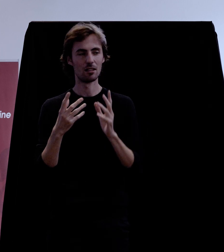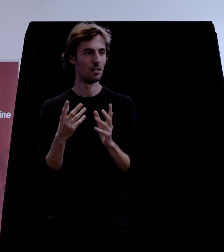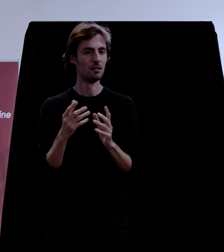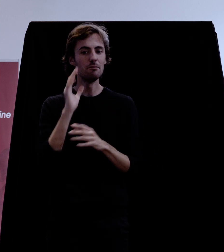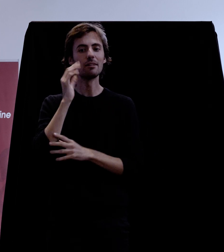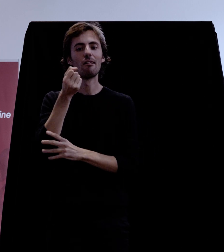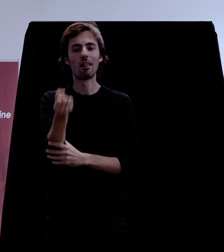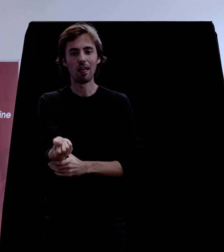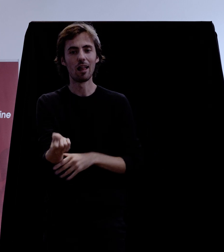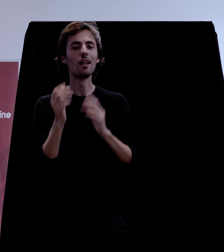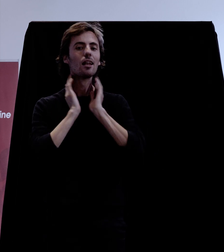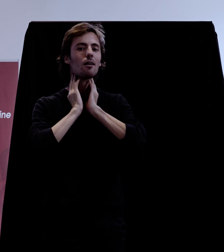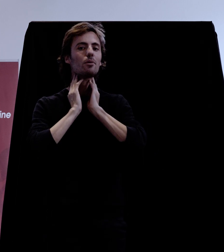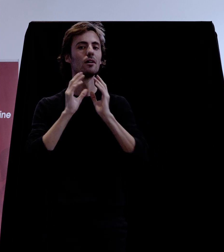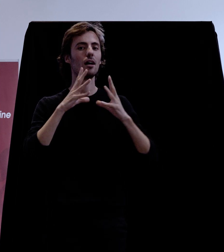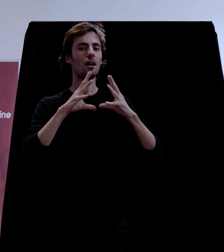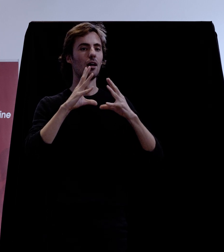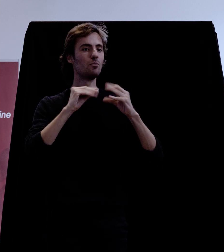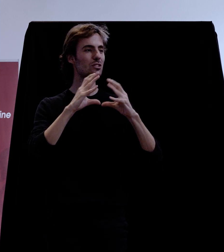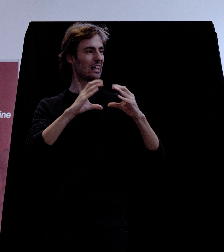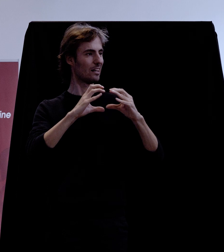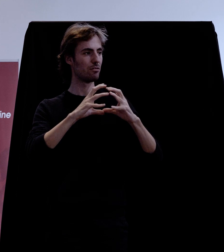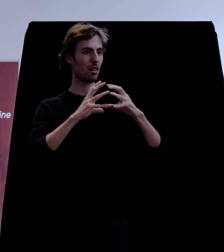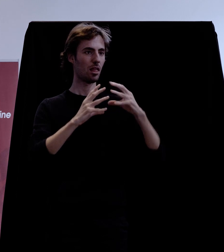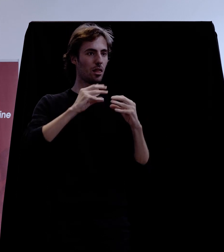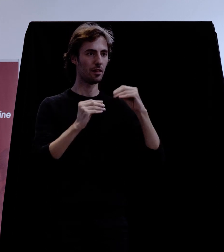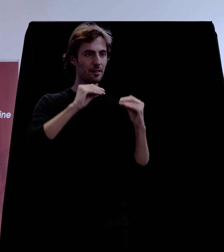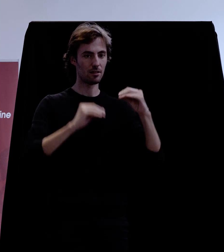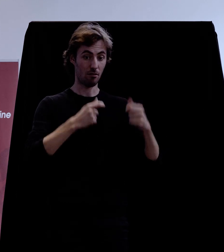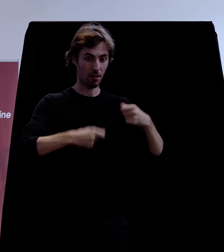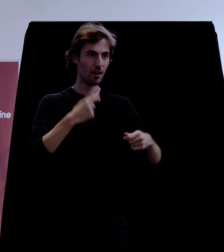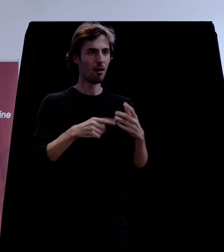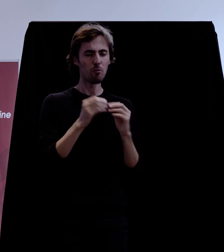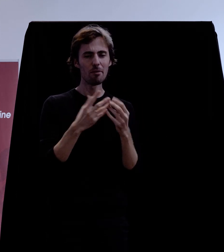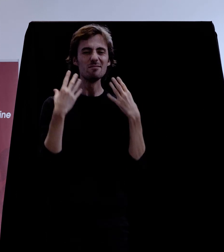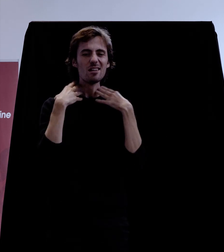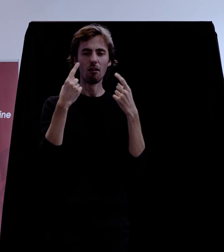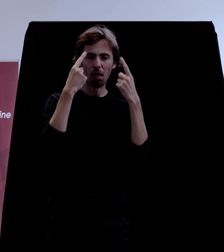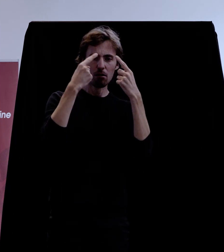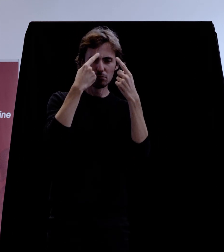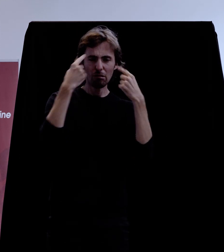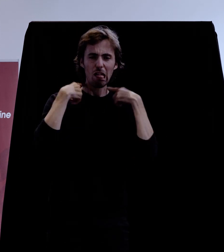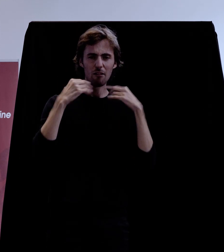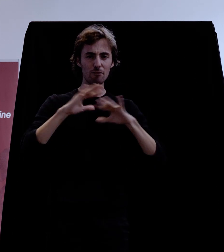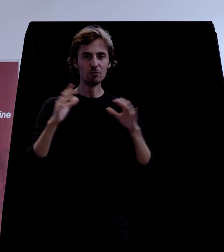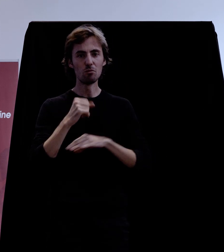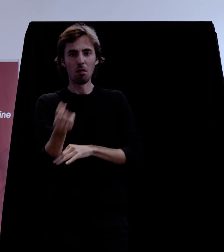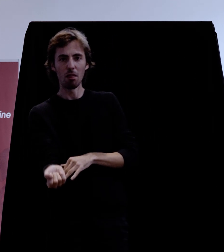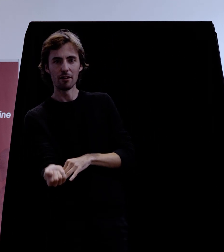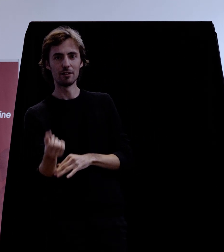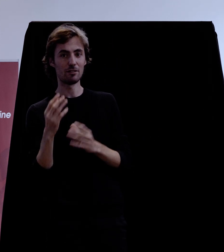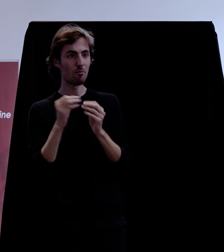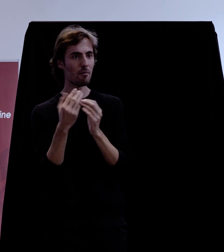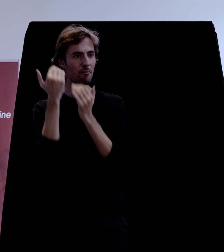gotten rid of the muscle problem. You've also got rid of the vestibular problems. because the semicircular canals are not bothered by